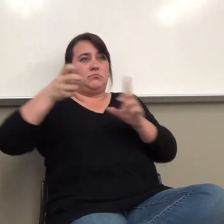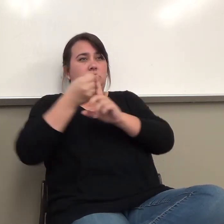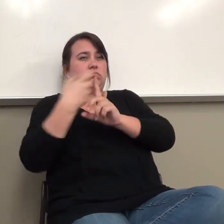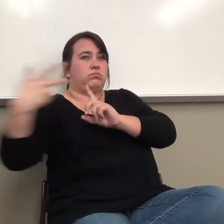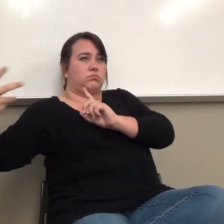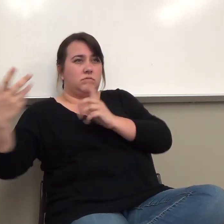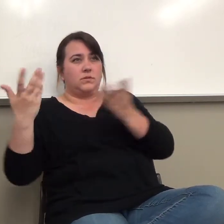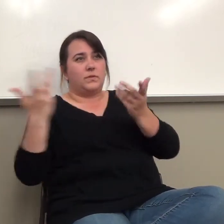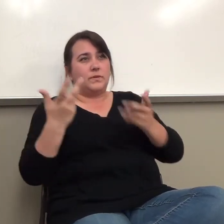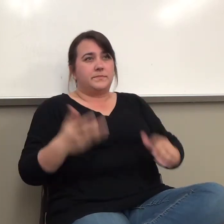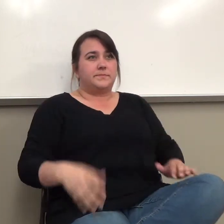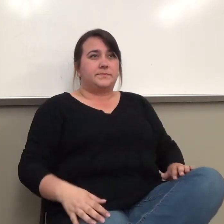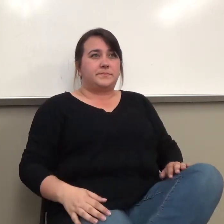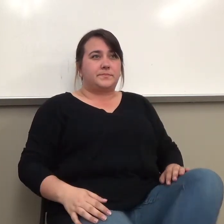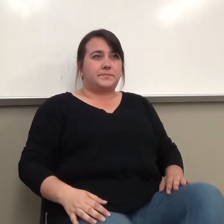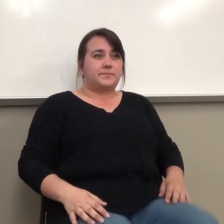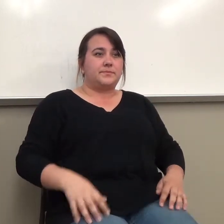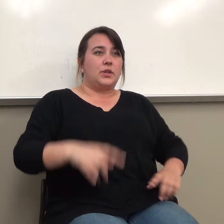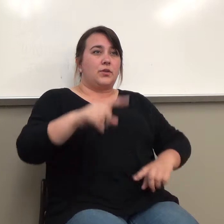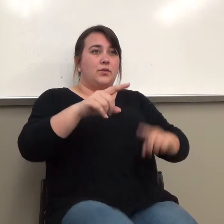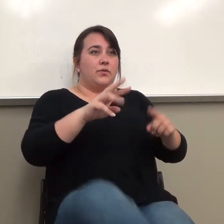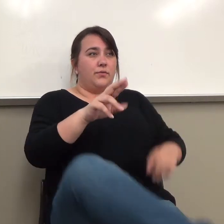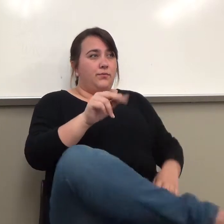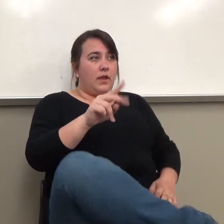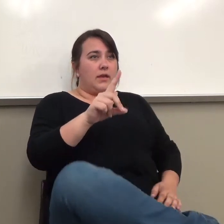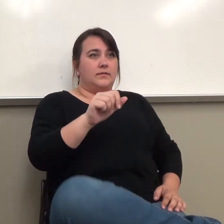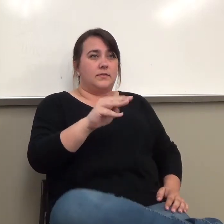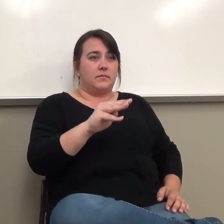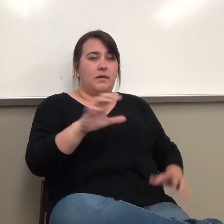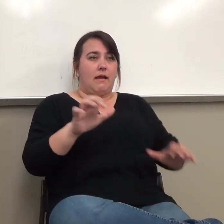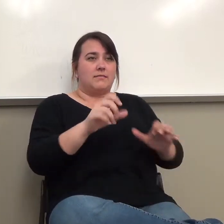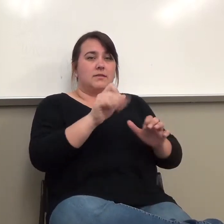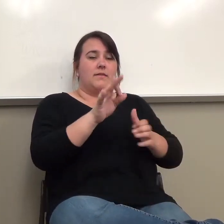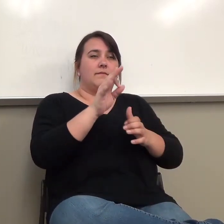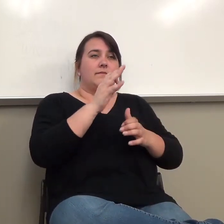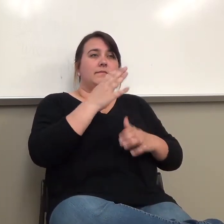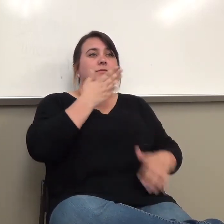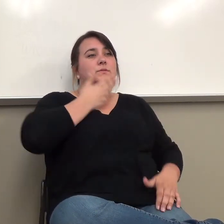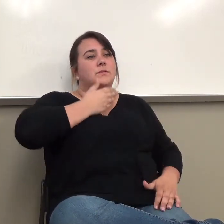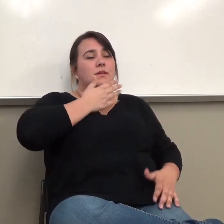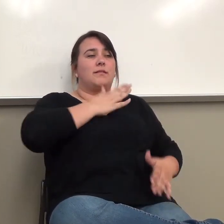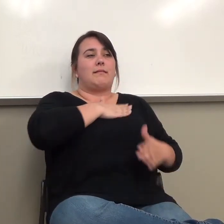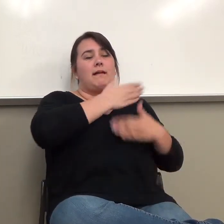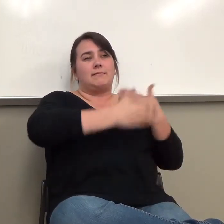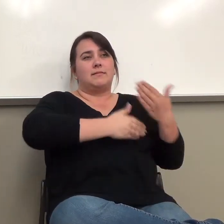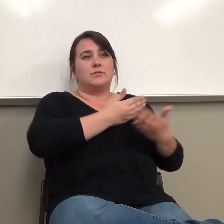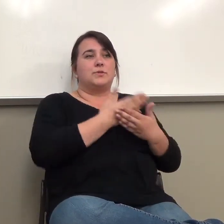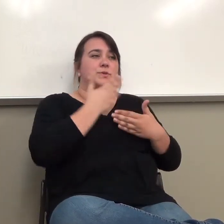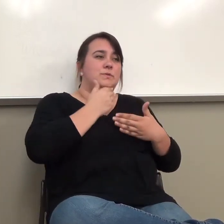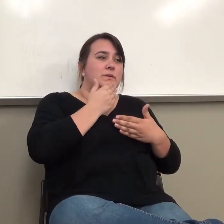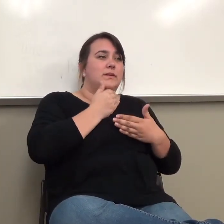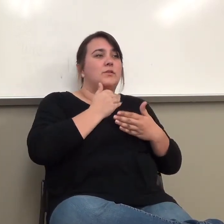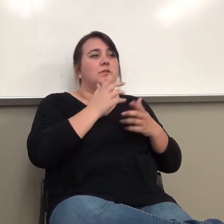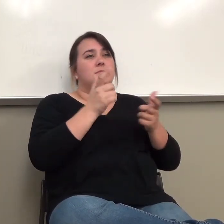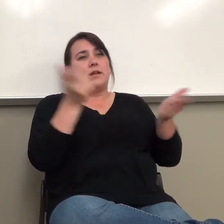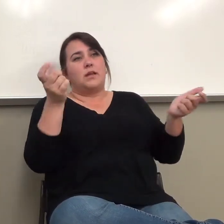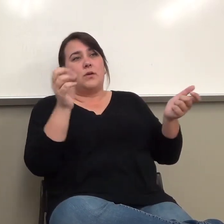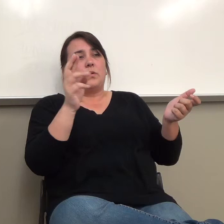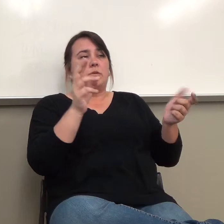prove this point? Random acts of kindness are those sweet or grand, lovely things we do for no reason except